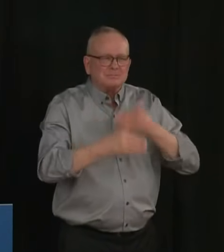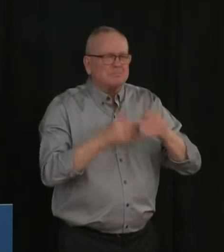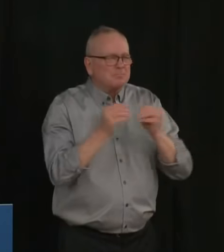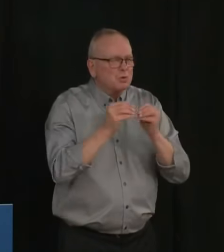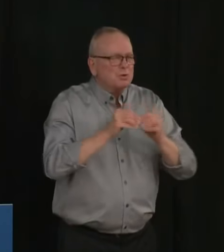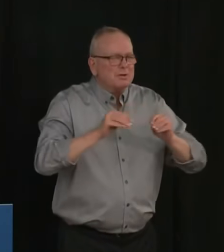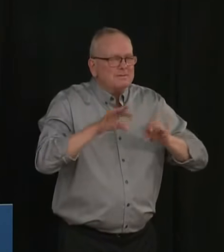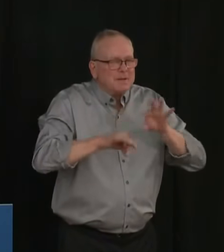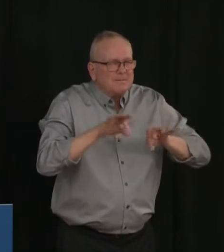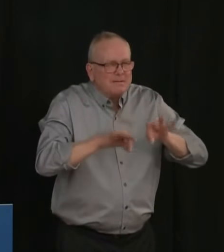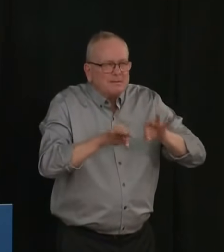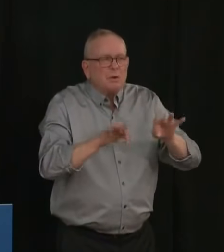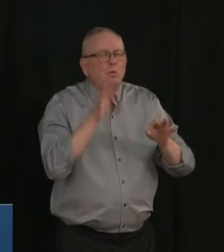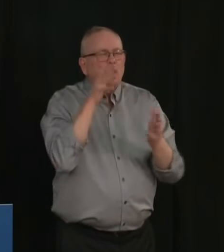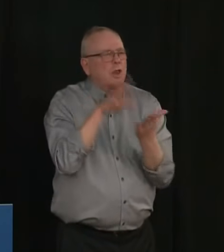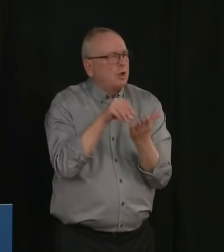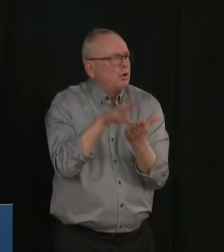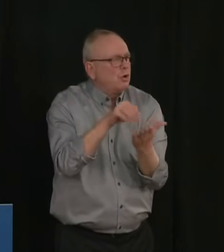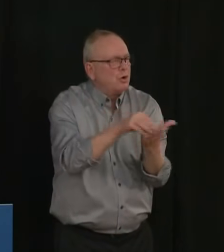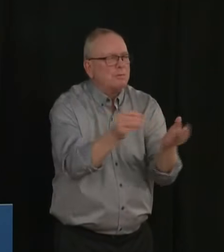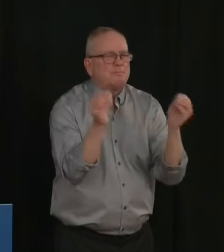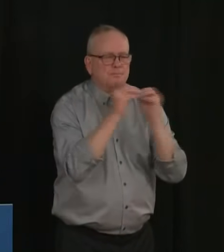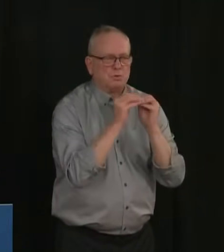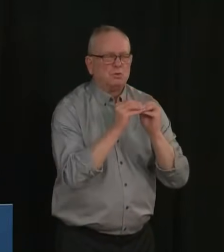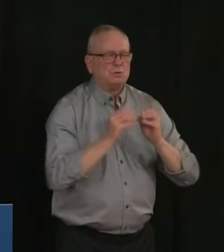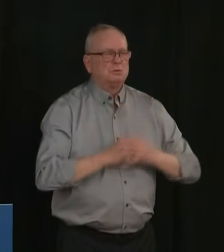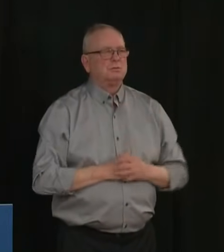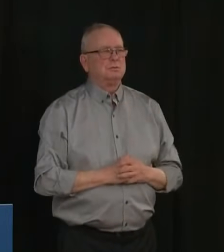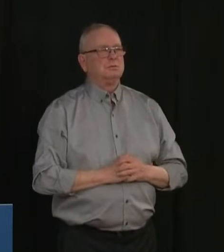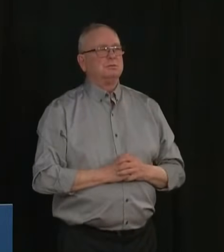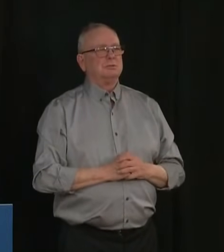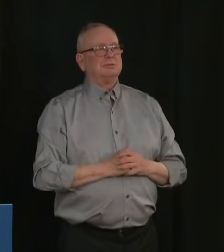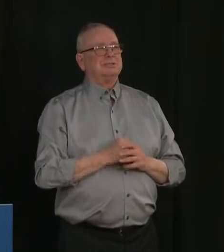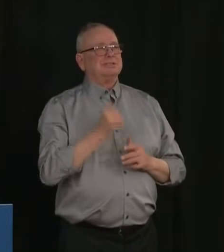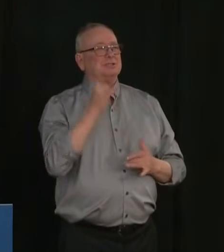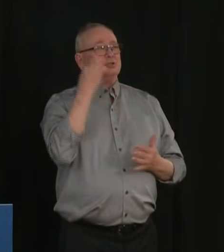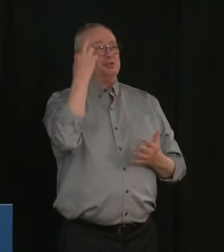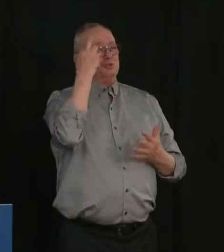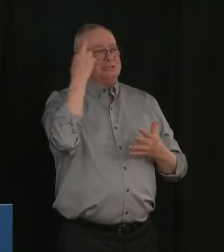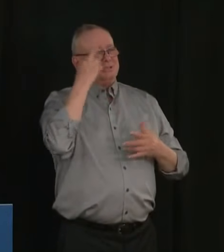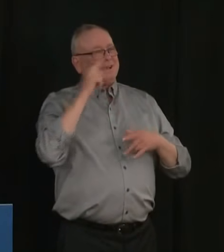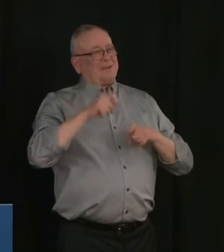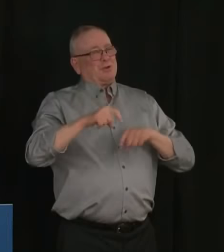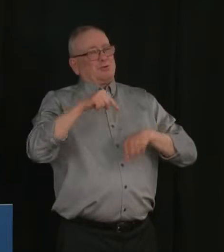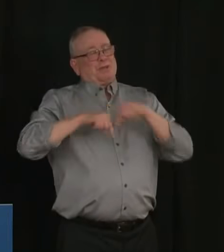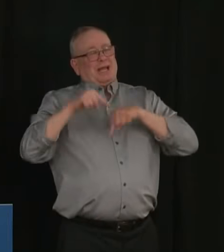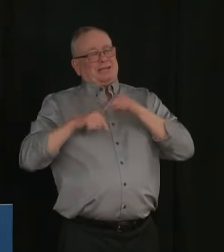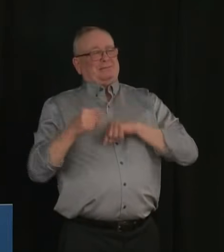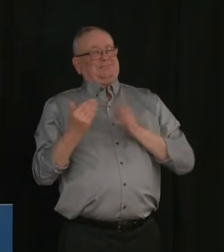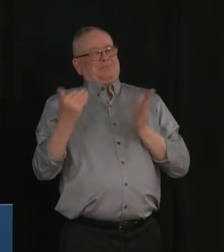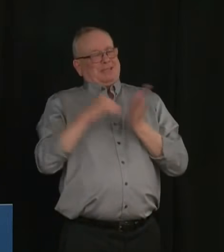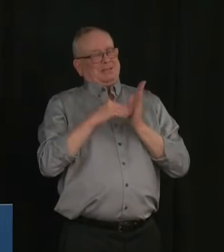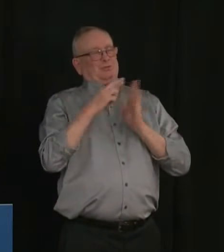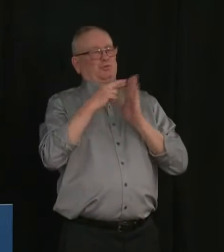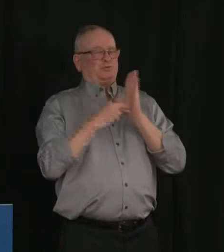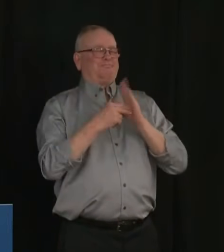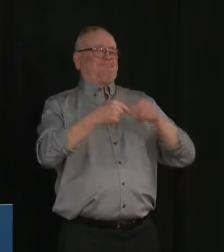the time to come. That's one reason we're keeping measures in place right now, even for people who have gotten a